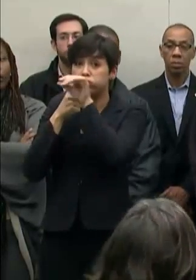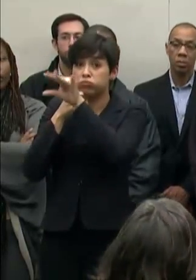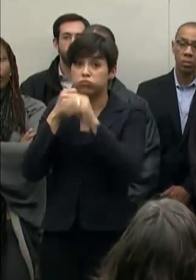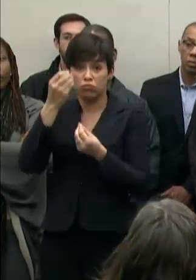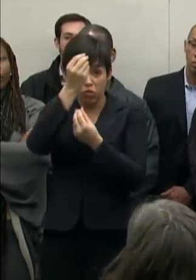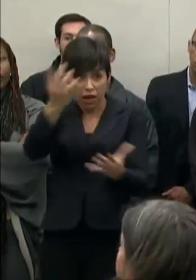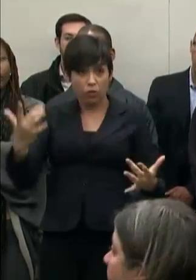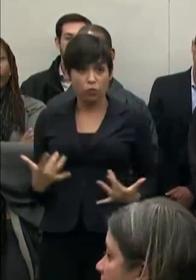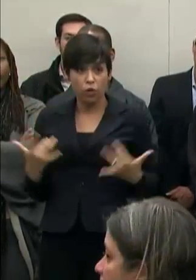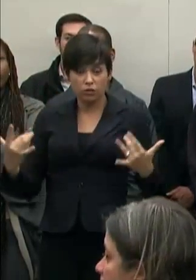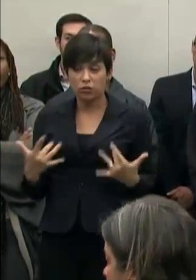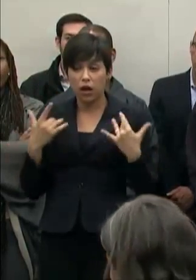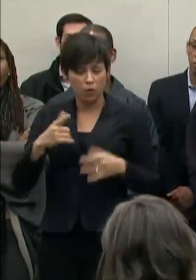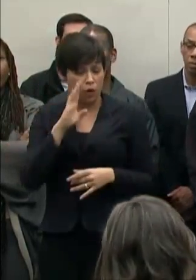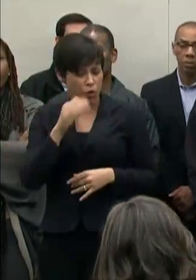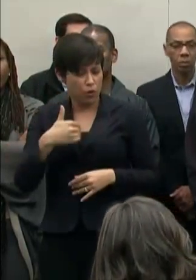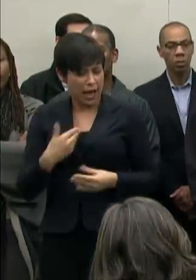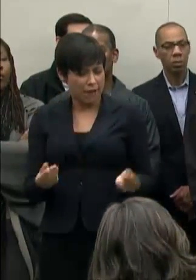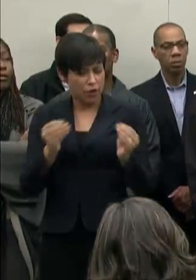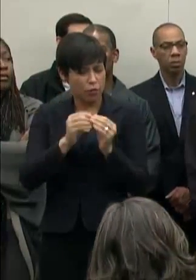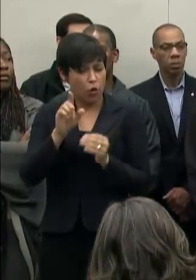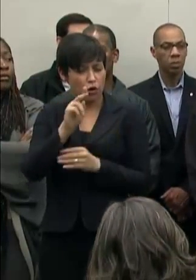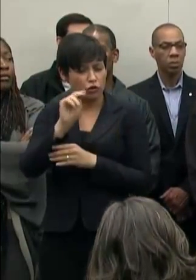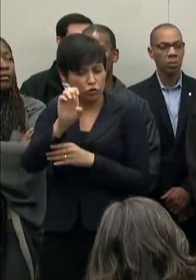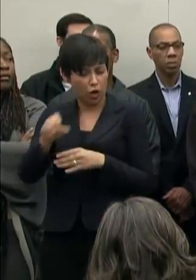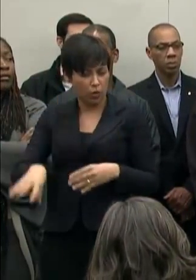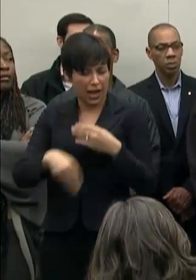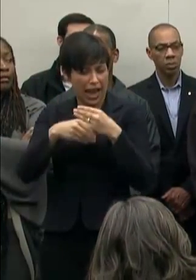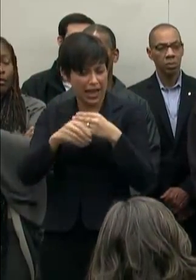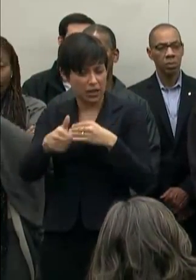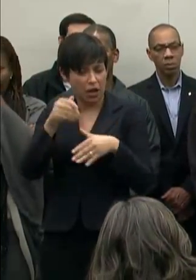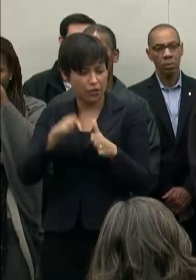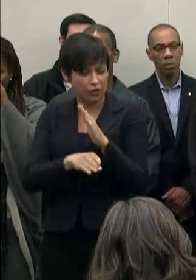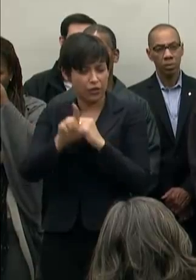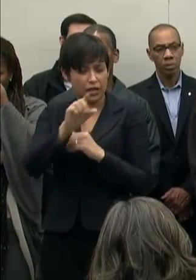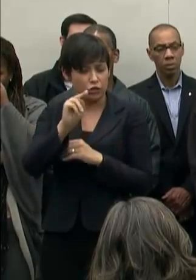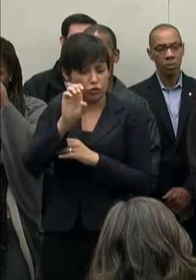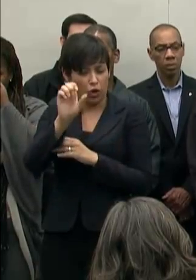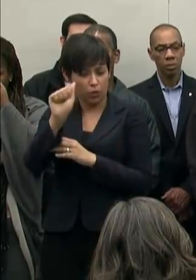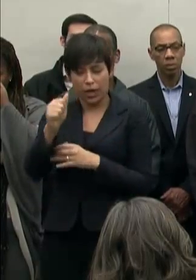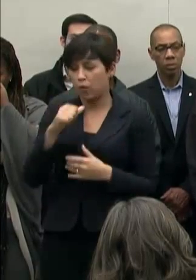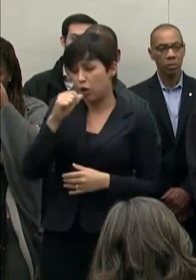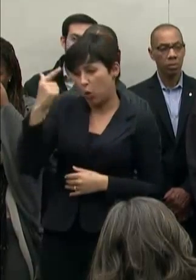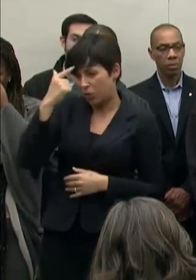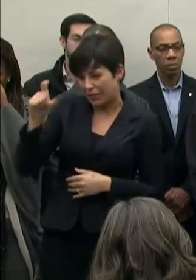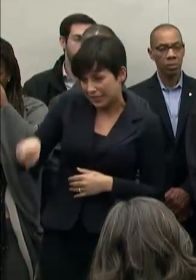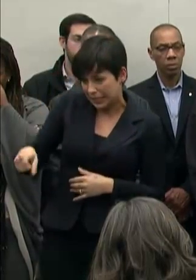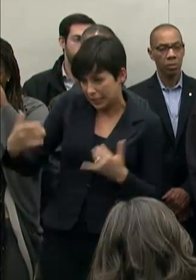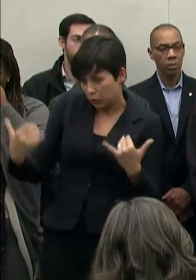Will there be any more zones added to this as the night goes on? We don't think there's any necessary